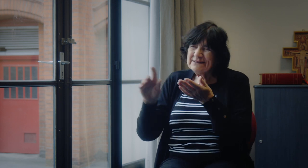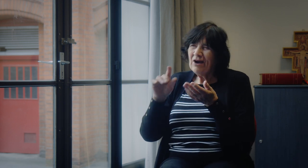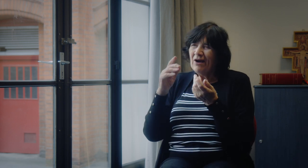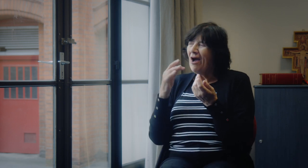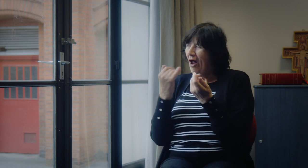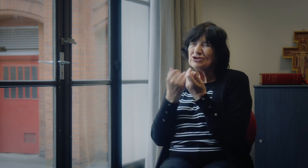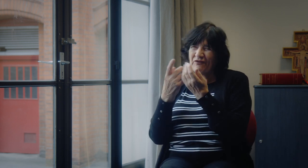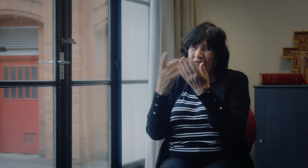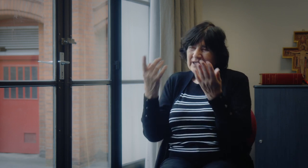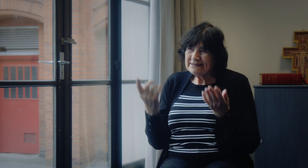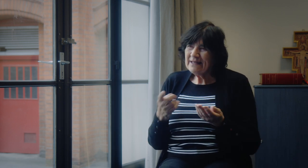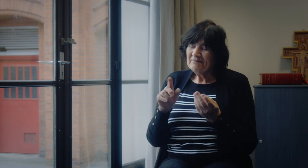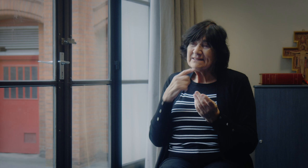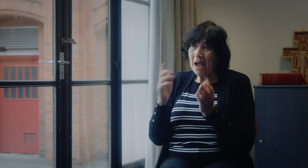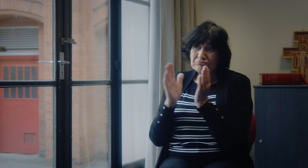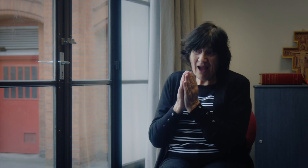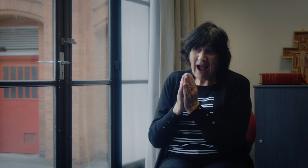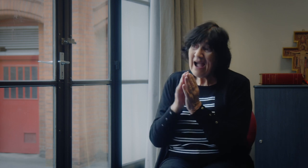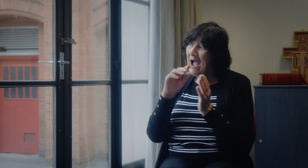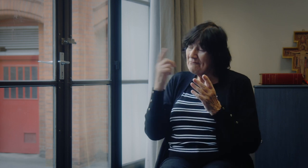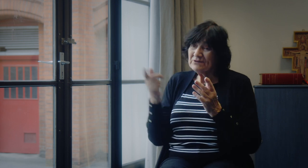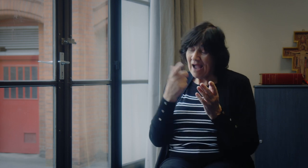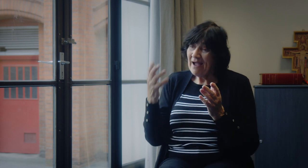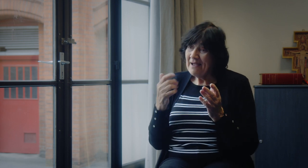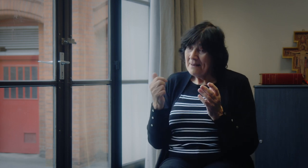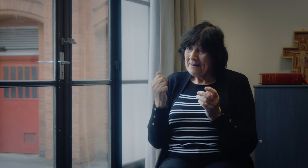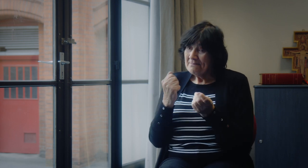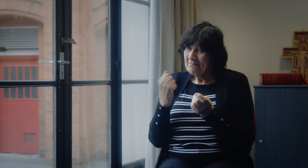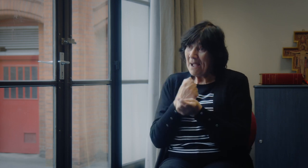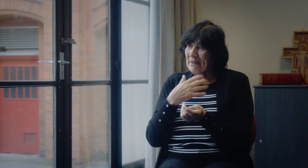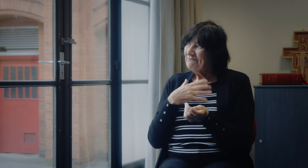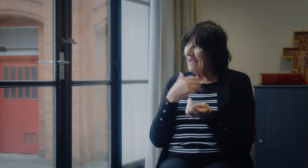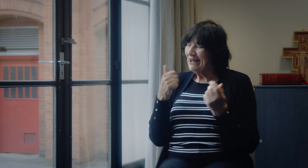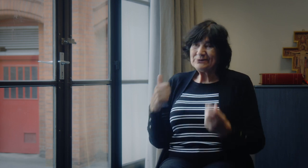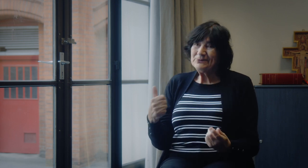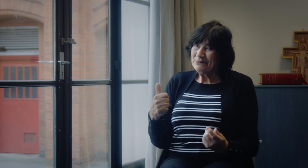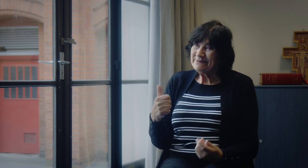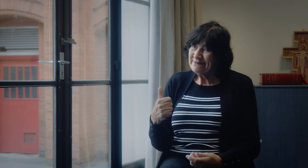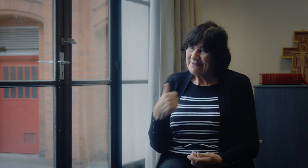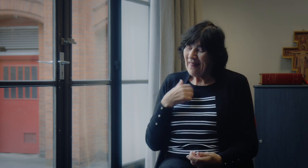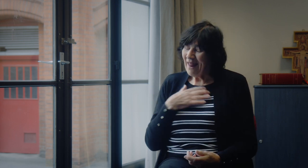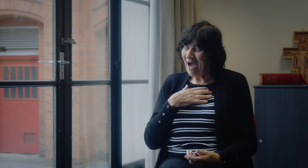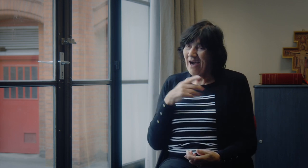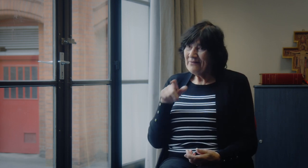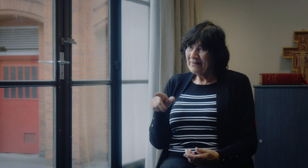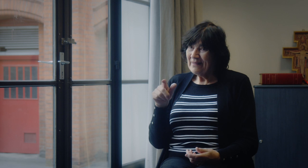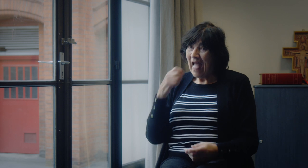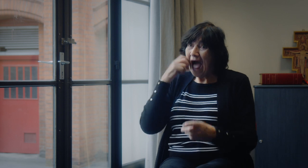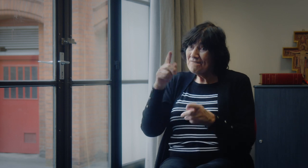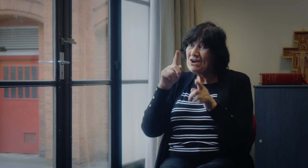They're also a chance to learn about the history of different places and a chance to pray. And they make me feel good, and